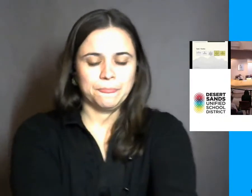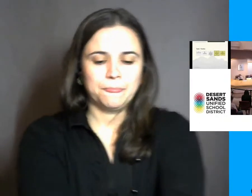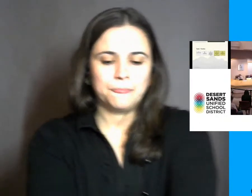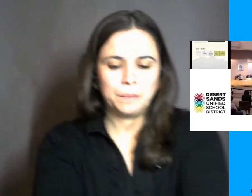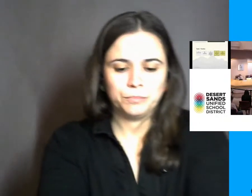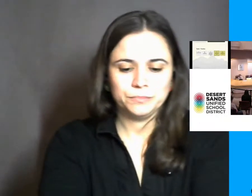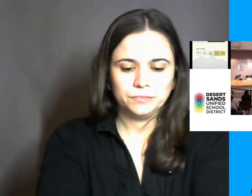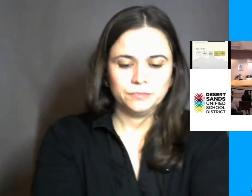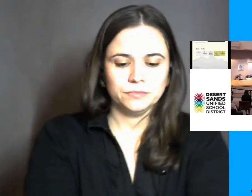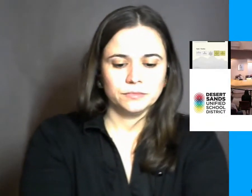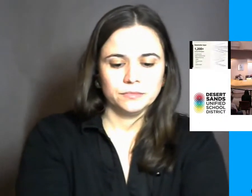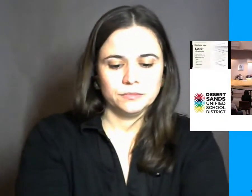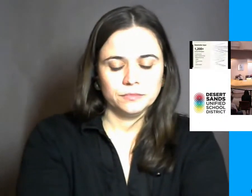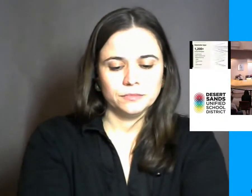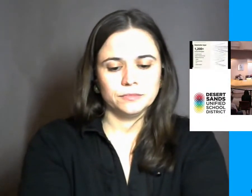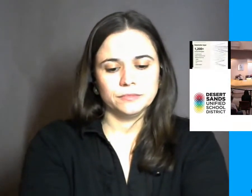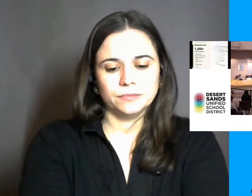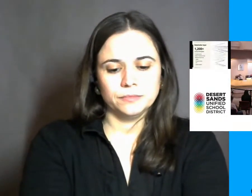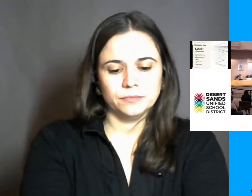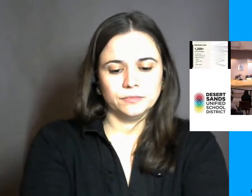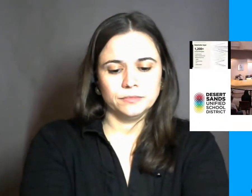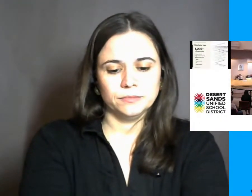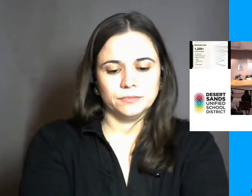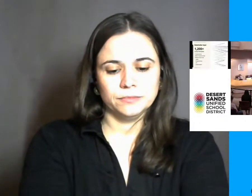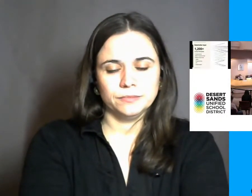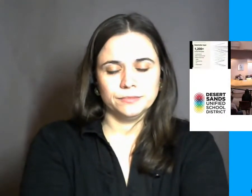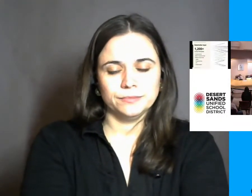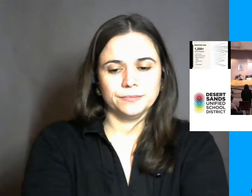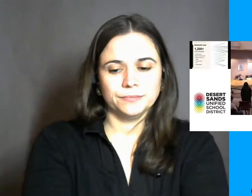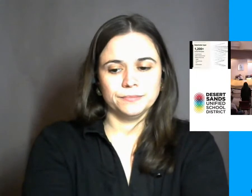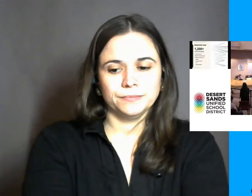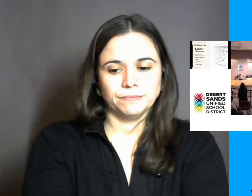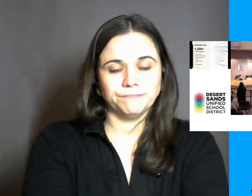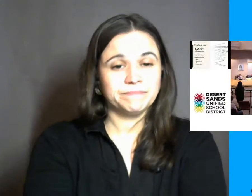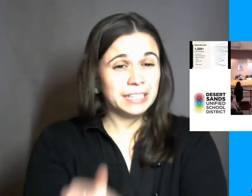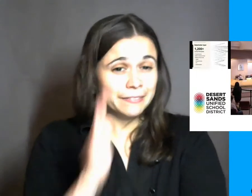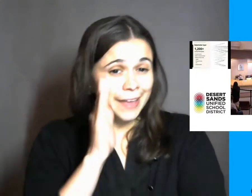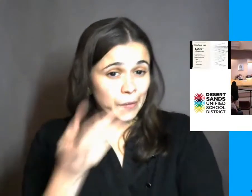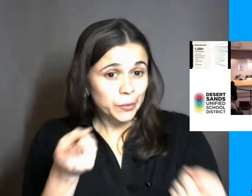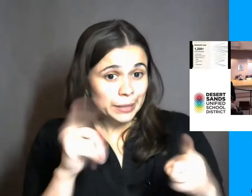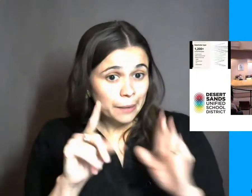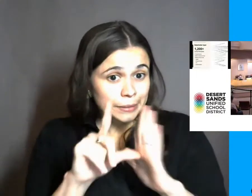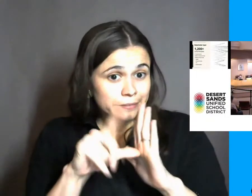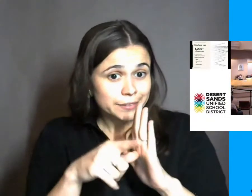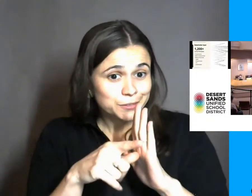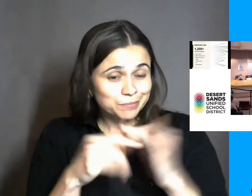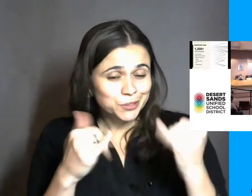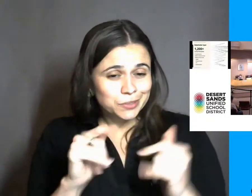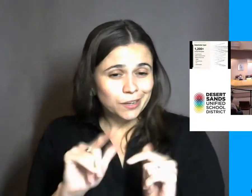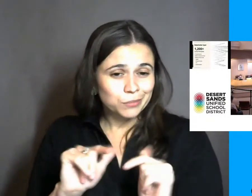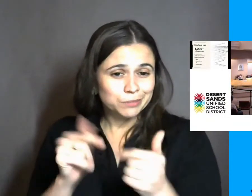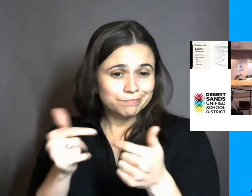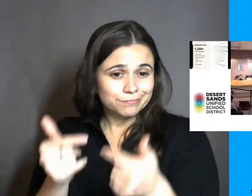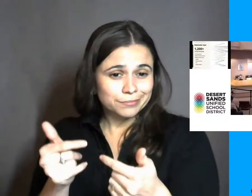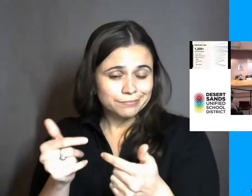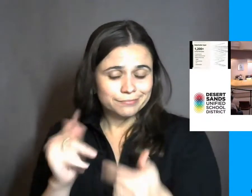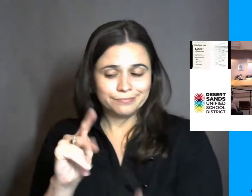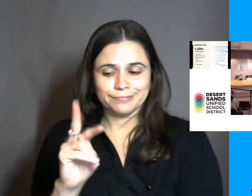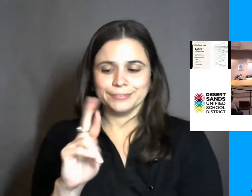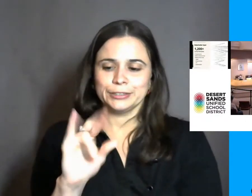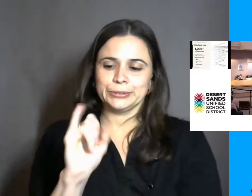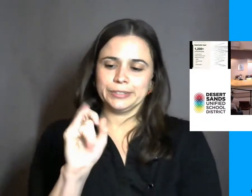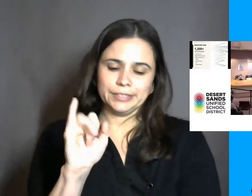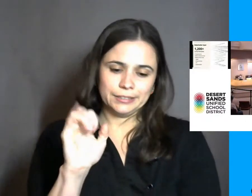So that's next on the timeline. So from here, I'm going to turn this over to Ms. Kristen Rose, who she's going to take it over, and then Roger Clark will jump in as well.